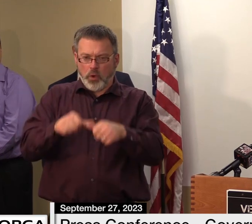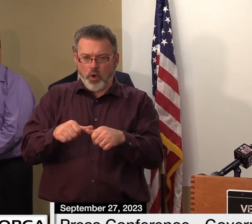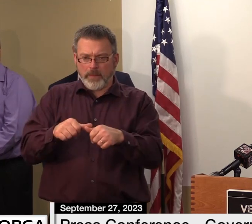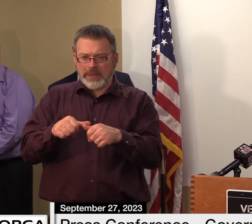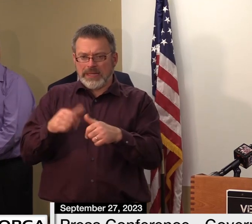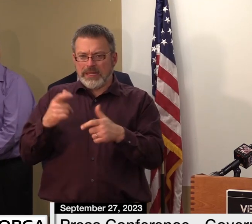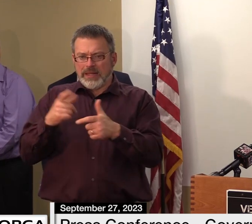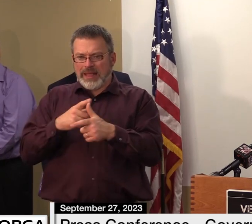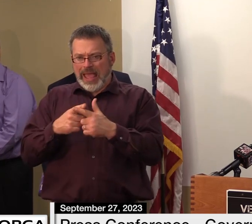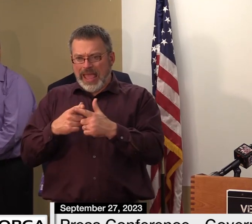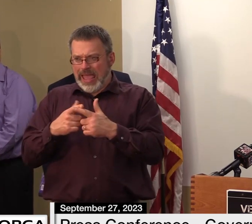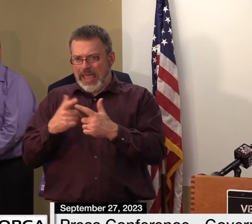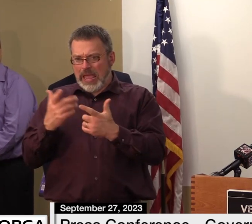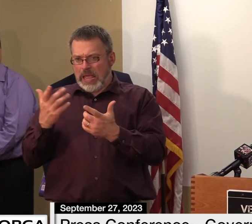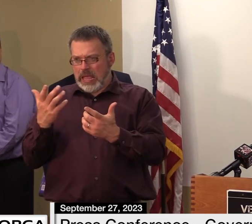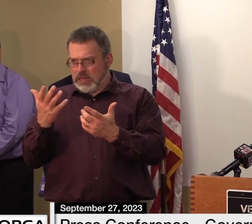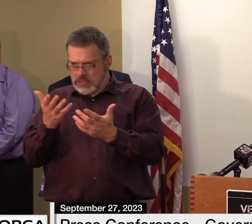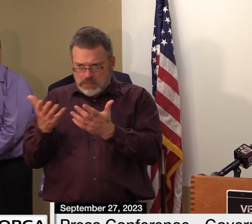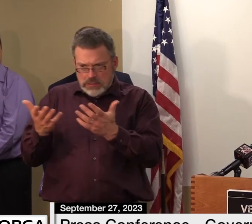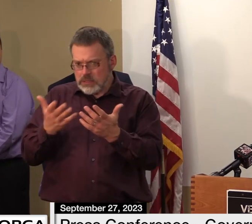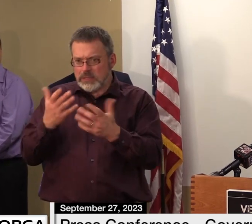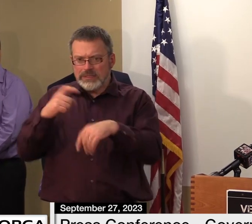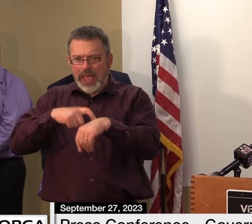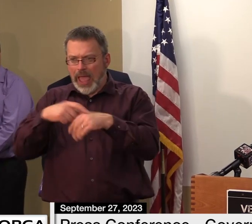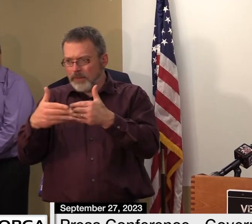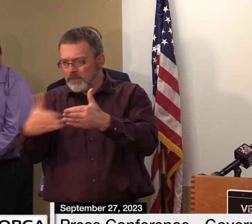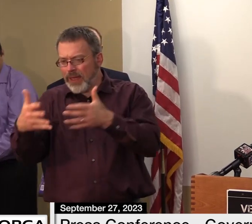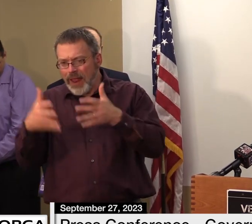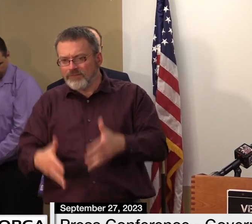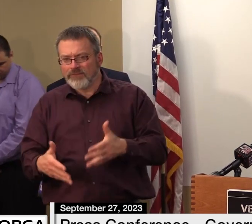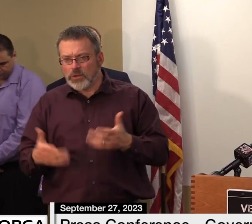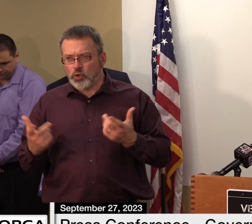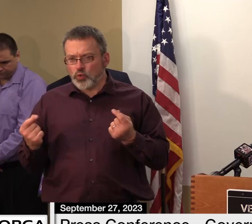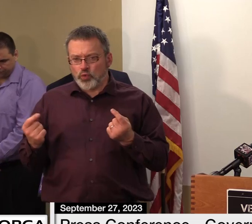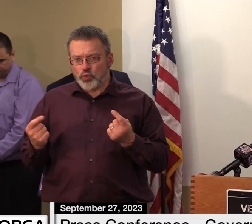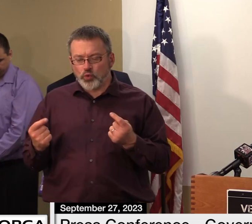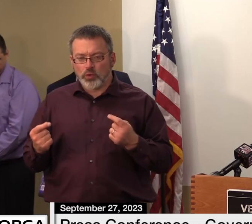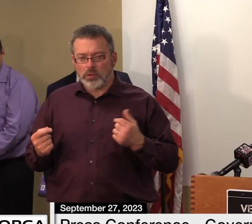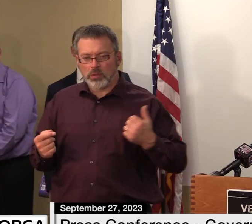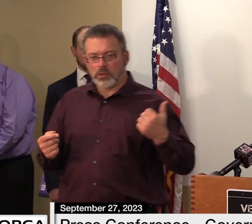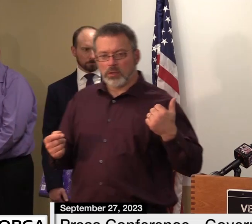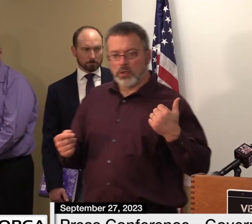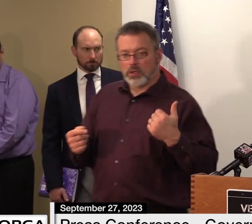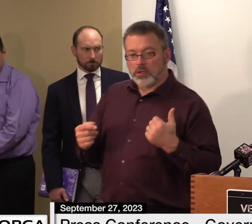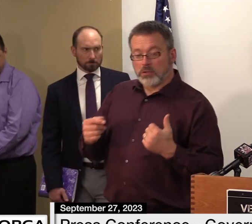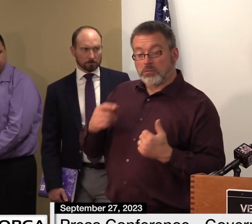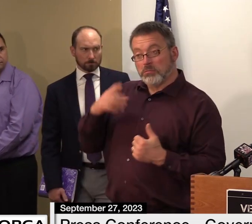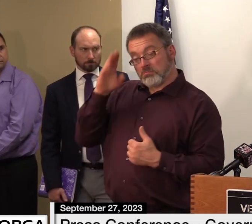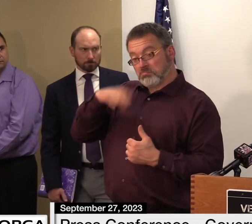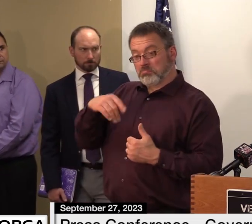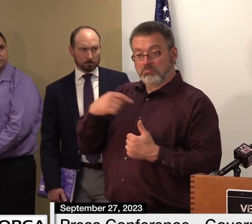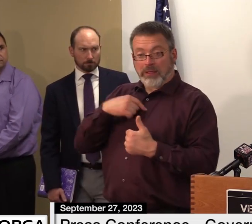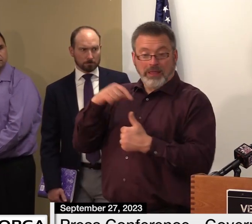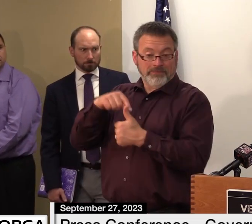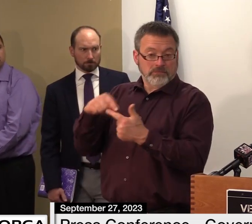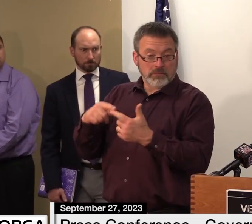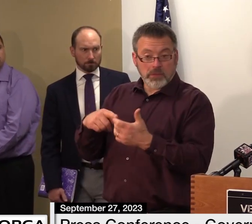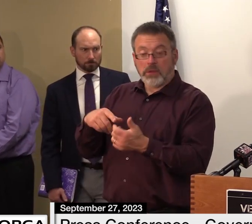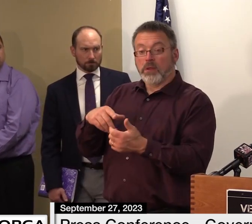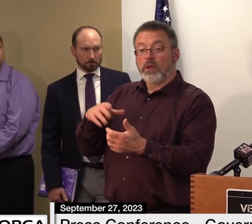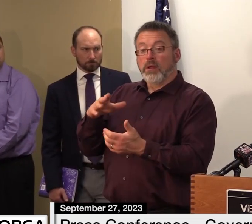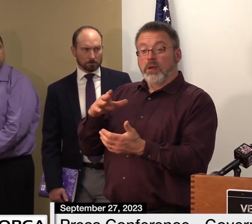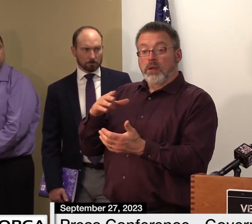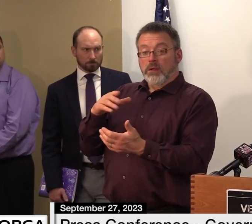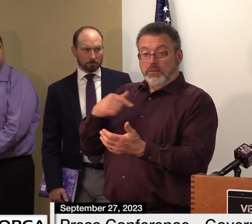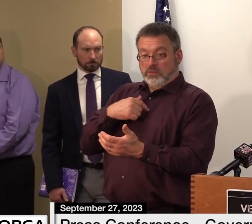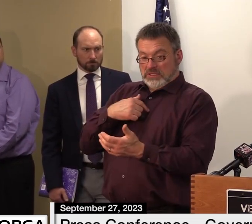housing unit? Who gets that now? So there are a number of options. We can either pull back and put it into our inventory.